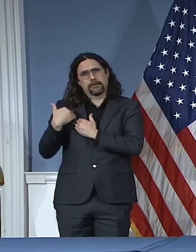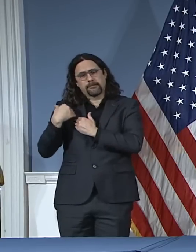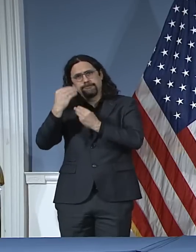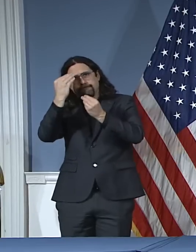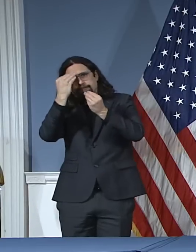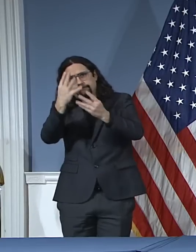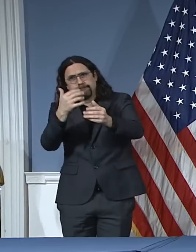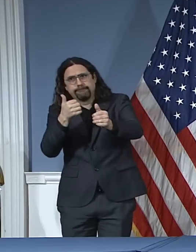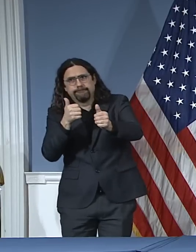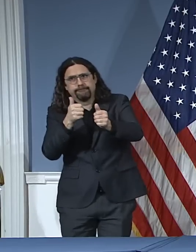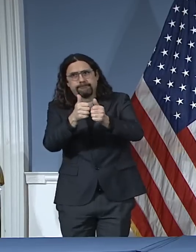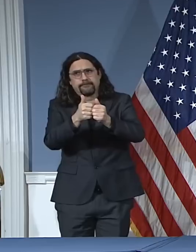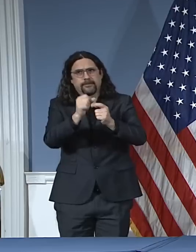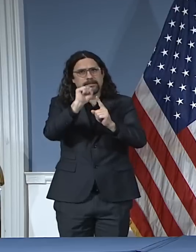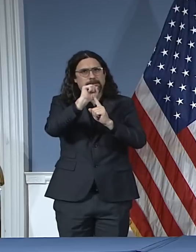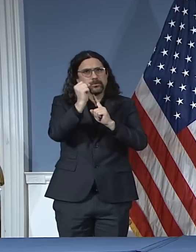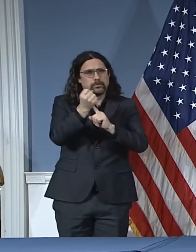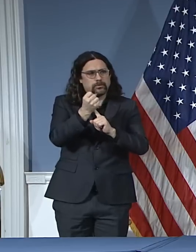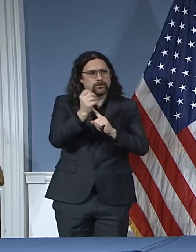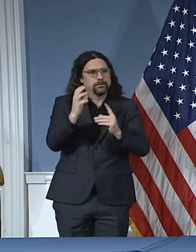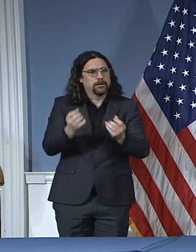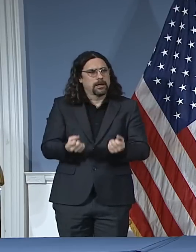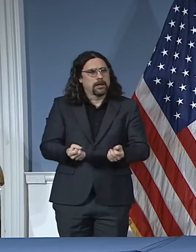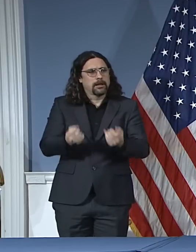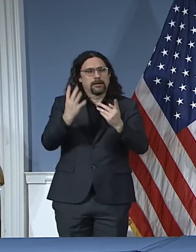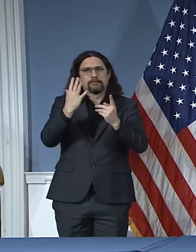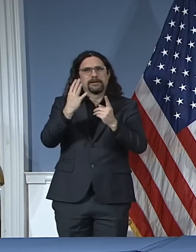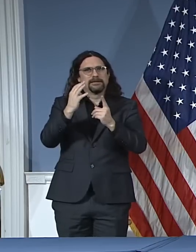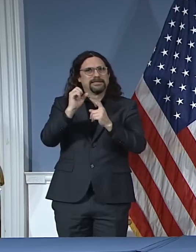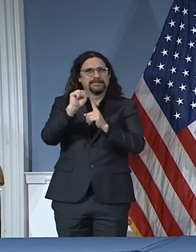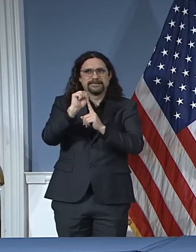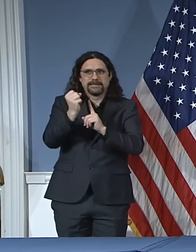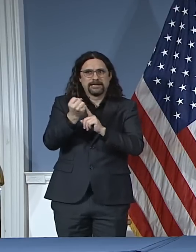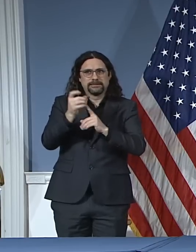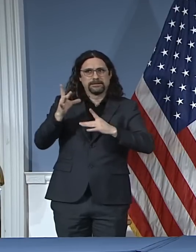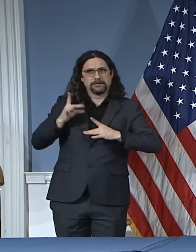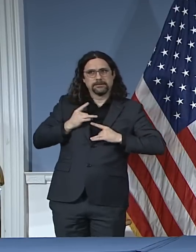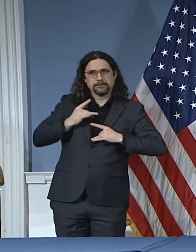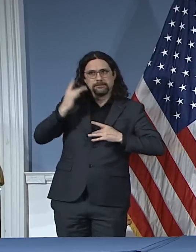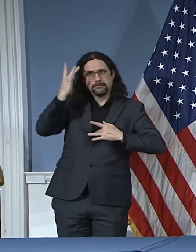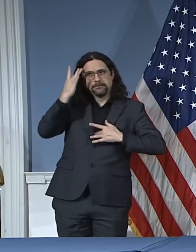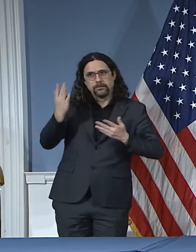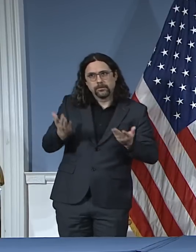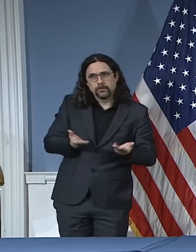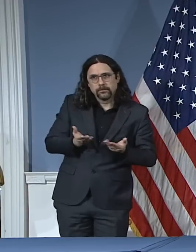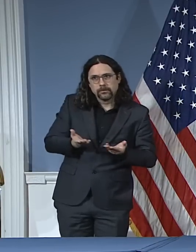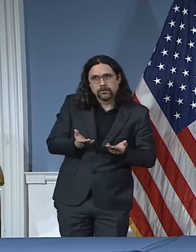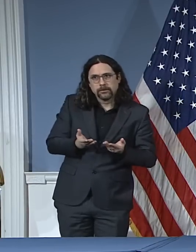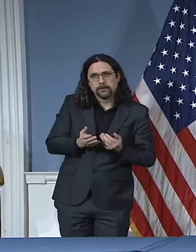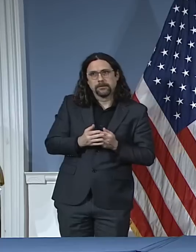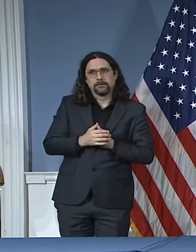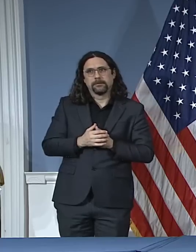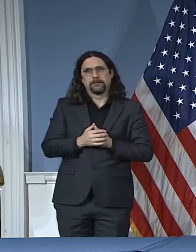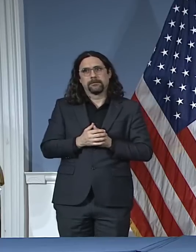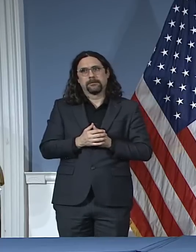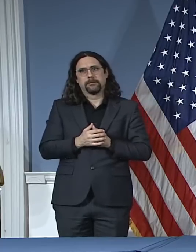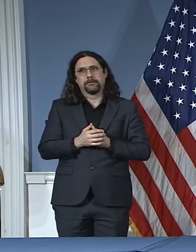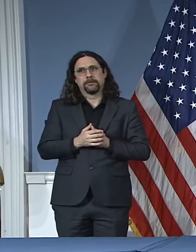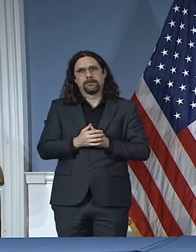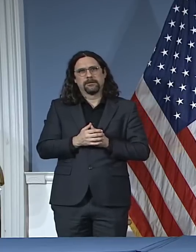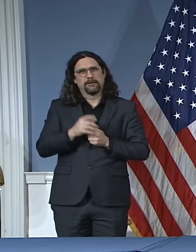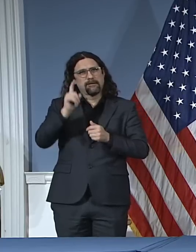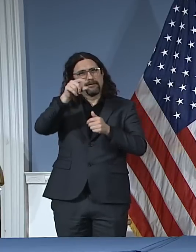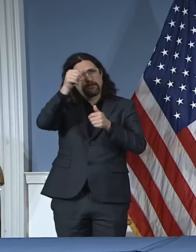cases. I remind you, every case is a human being and a family, and the numbers,